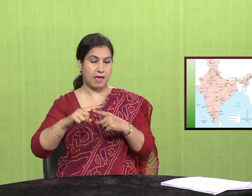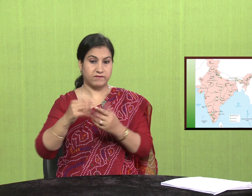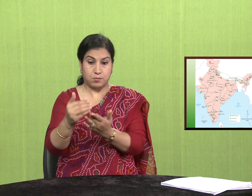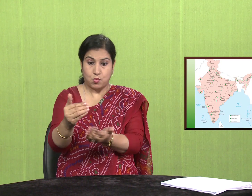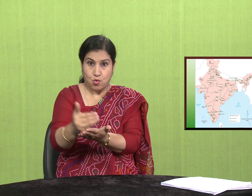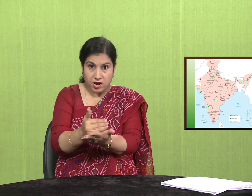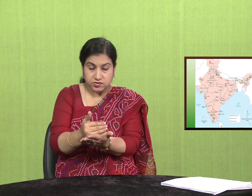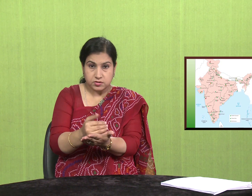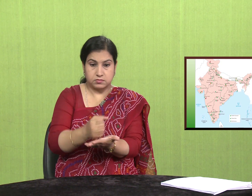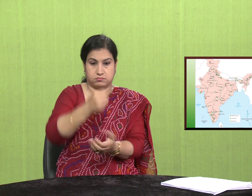in the year